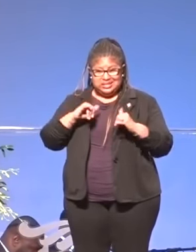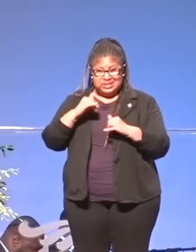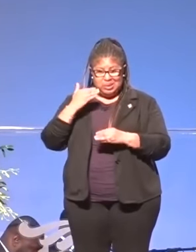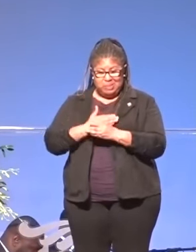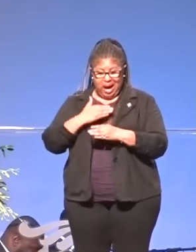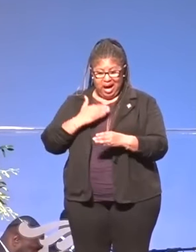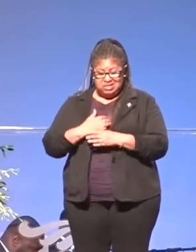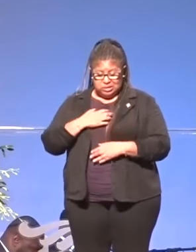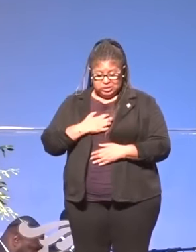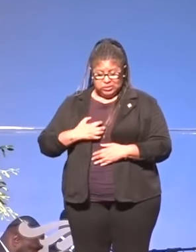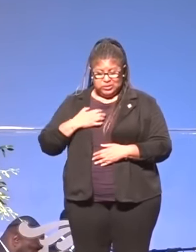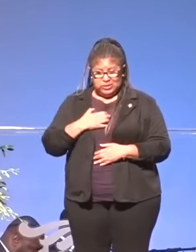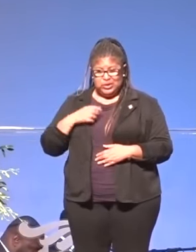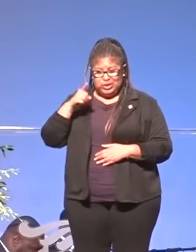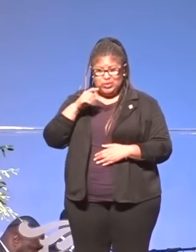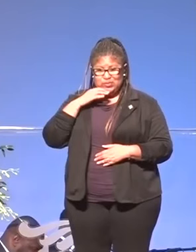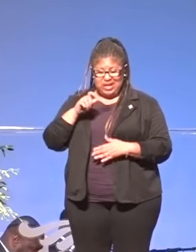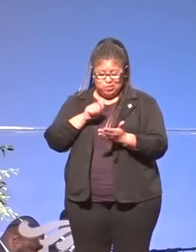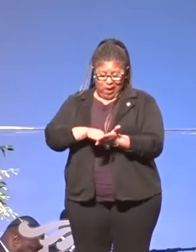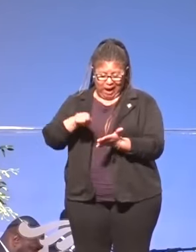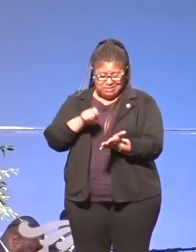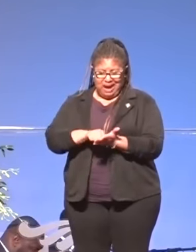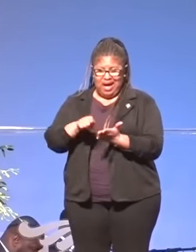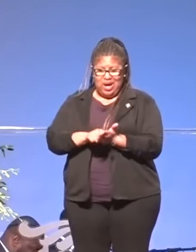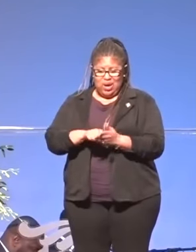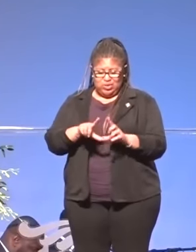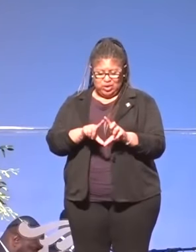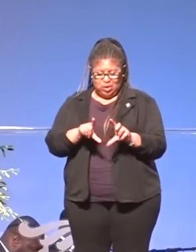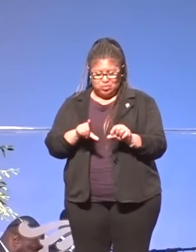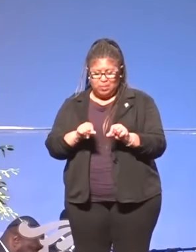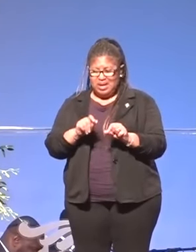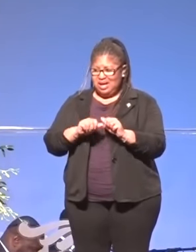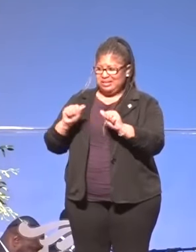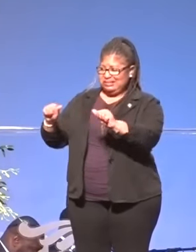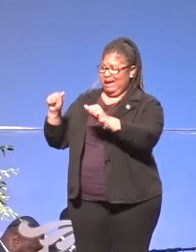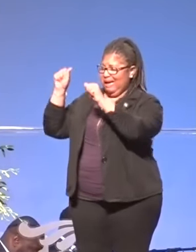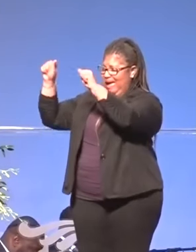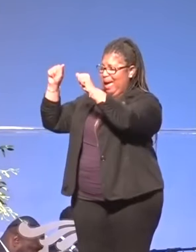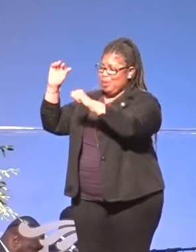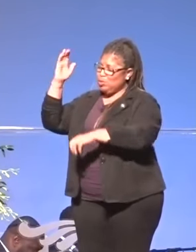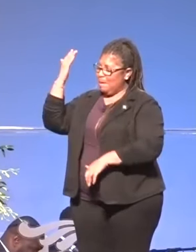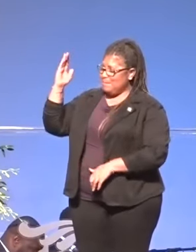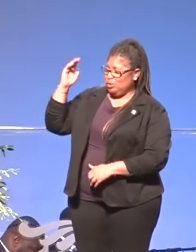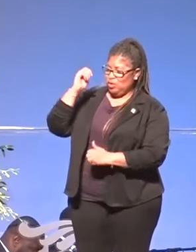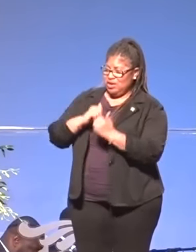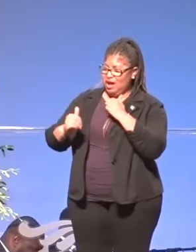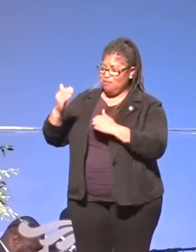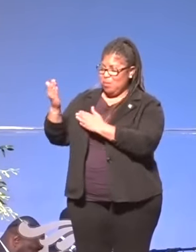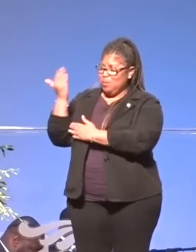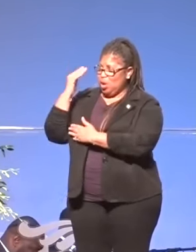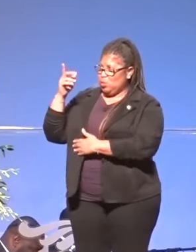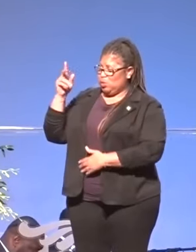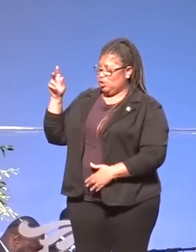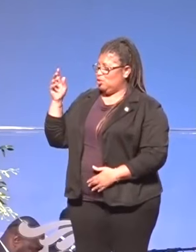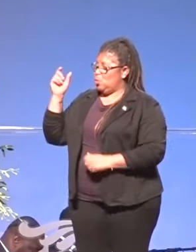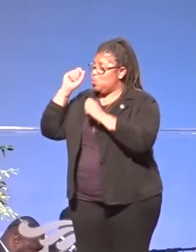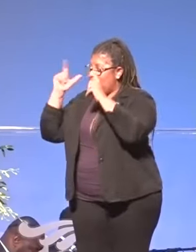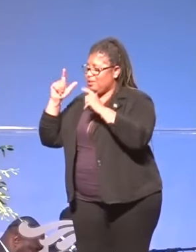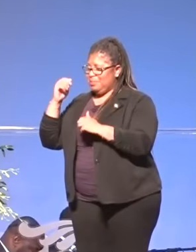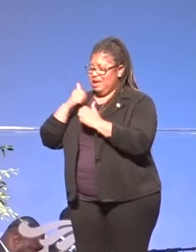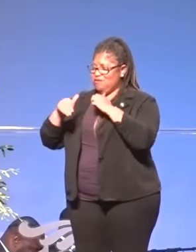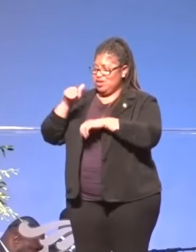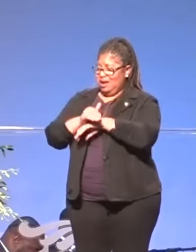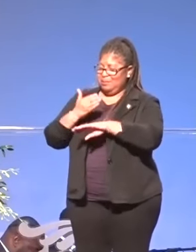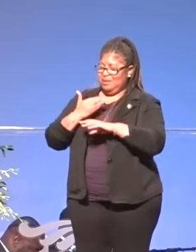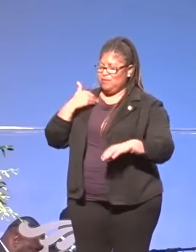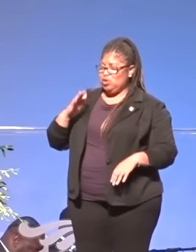what you're going to do on a note card and tape that card on the mirror you see every morning when you get up and every night before you go to bed. And